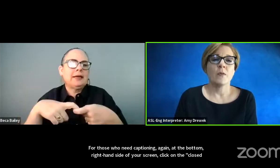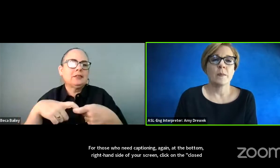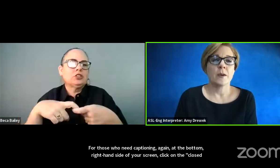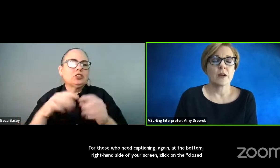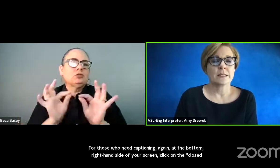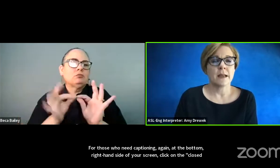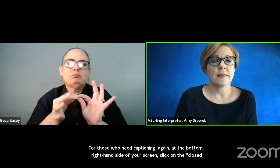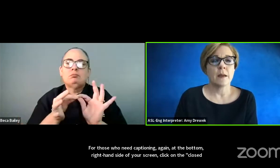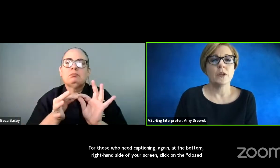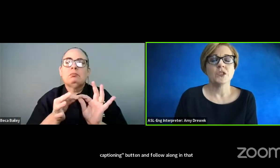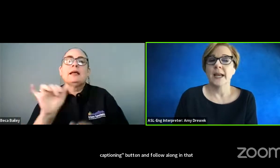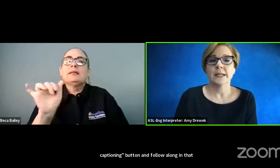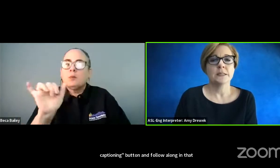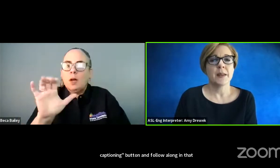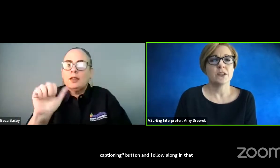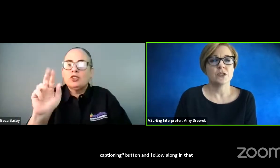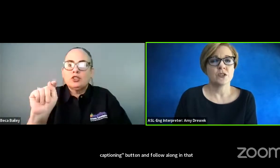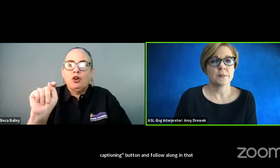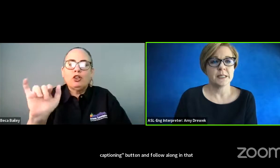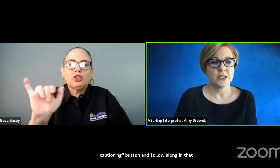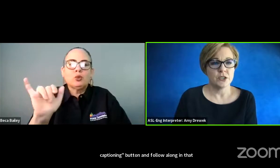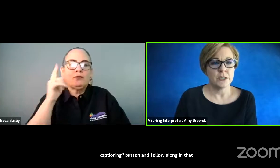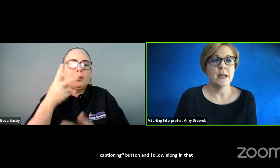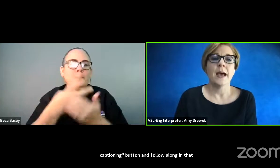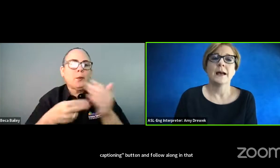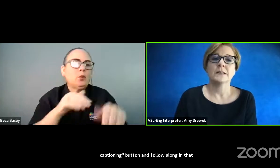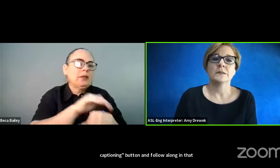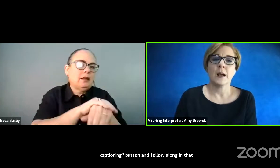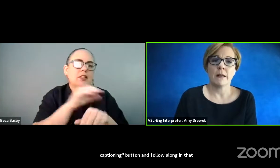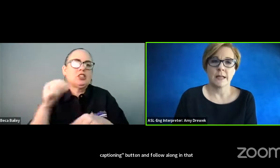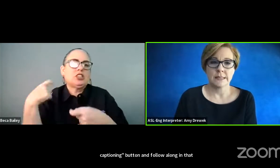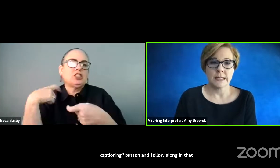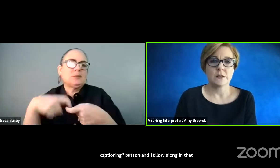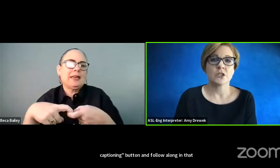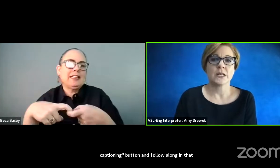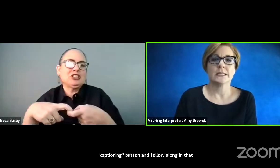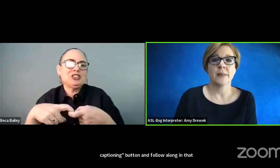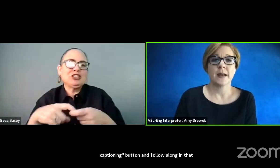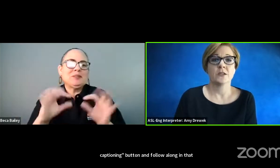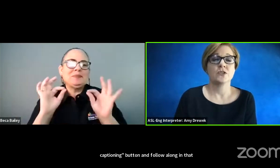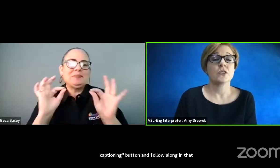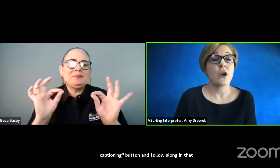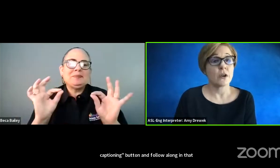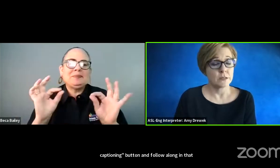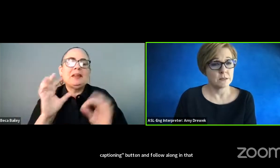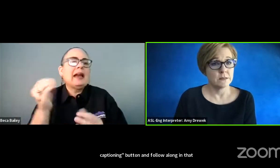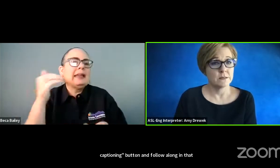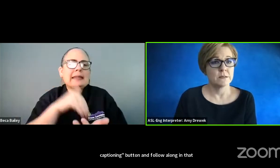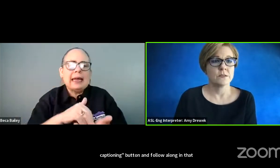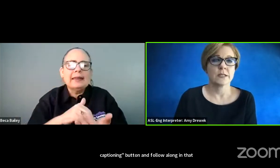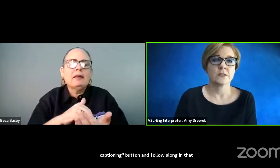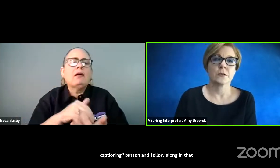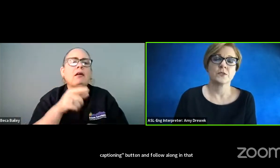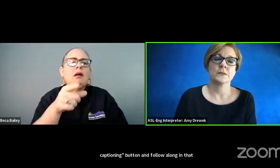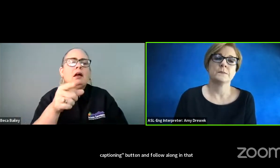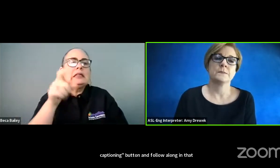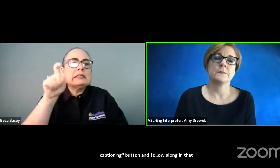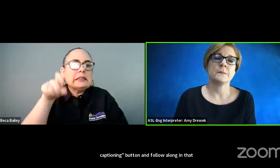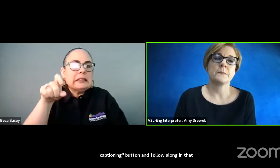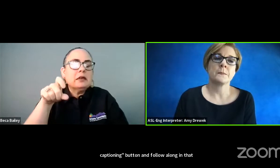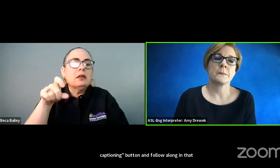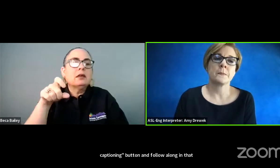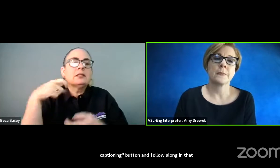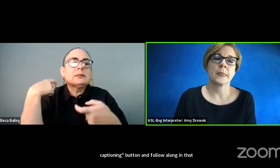We have both American Sign Language and Spanish interpretation, as well as English and Spanish CART